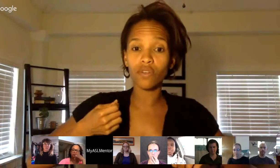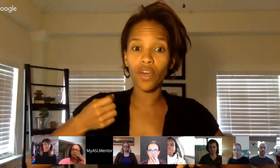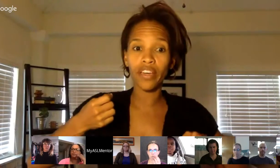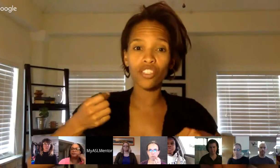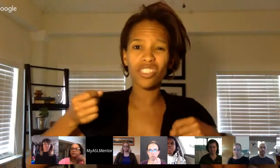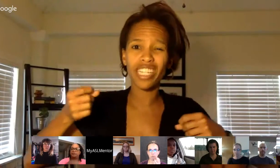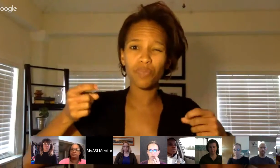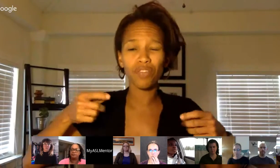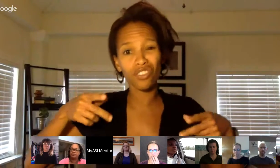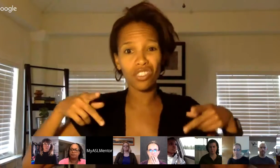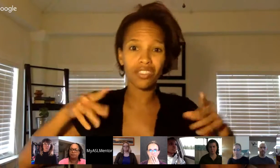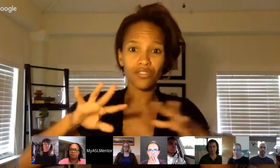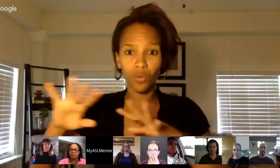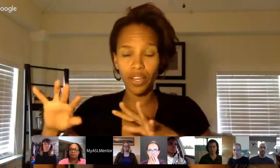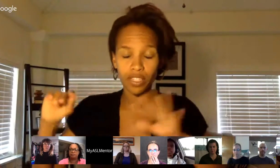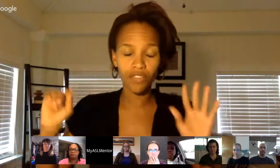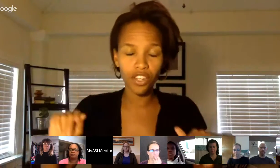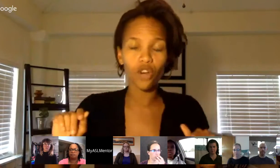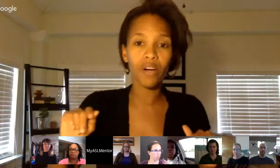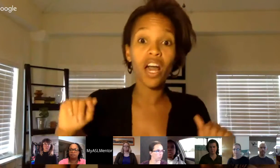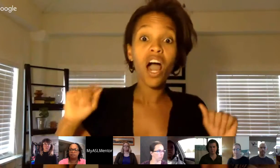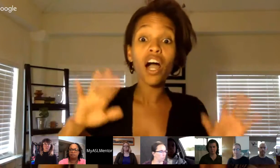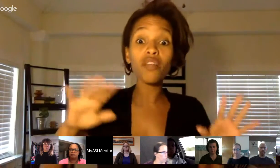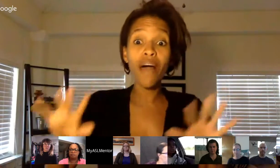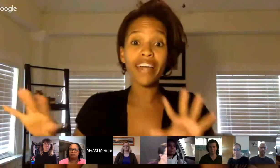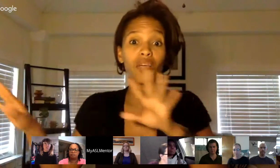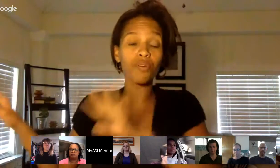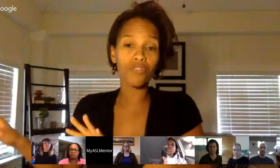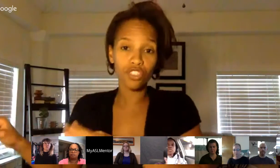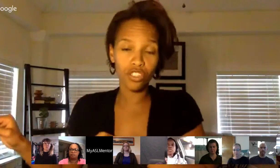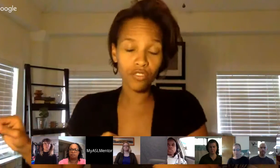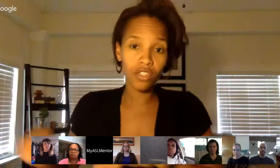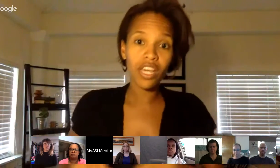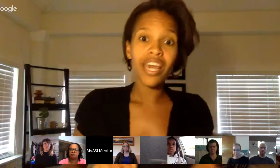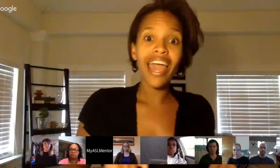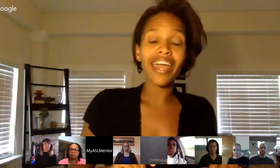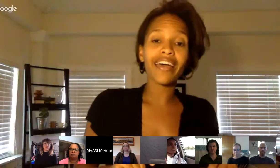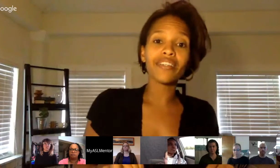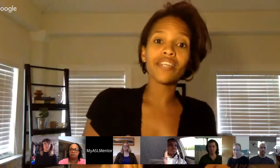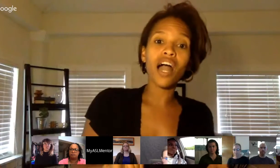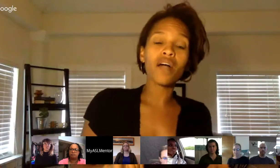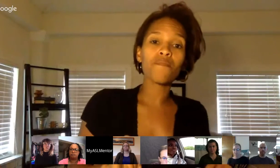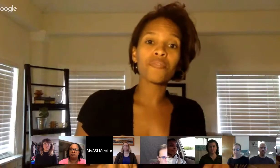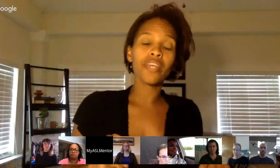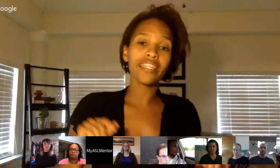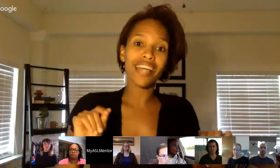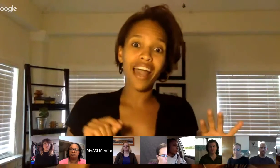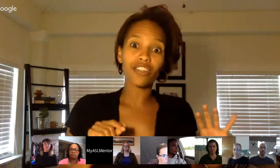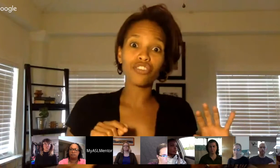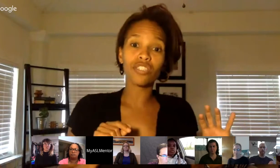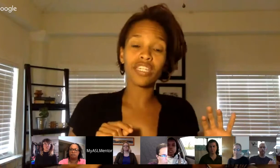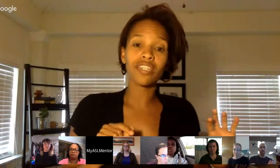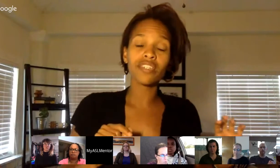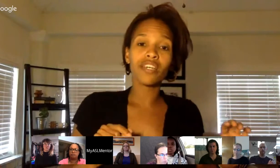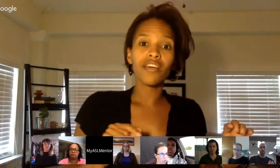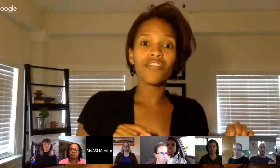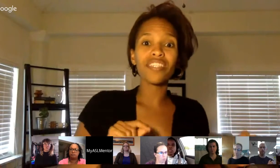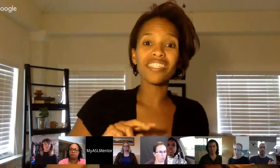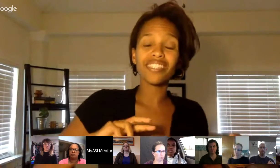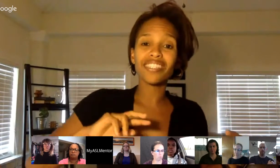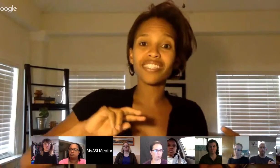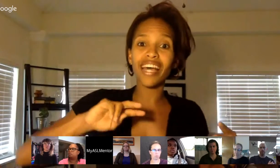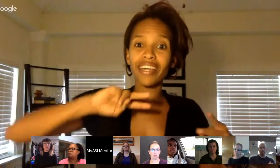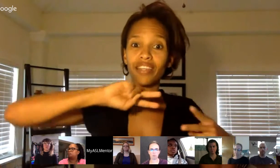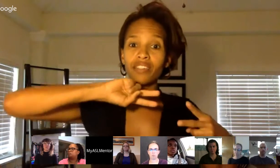Privileges, okay? She signs privileges different ways in the video, but Unpacking Privileges. And it's actually